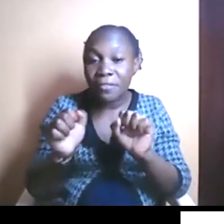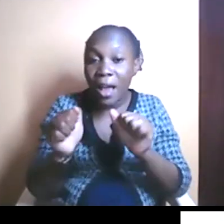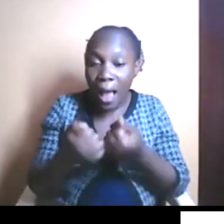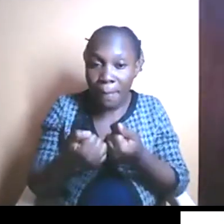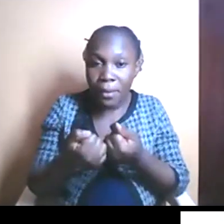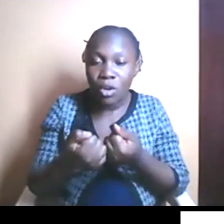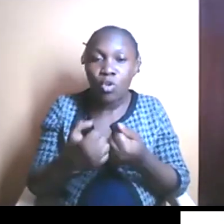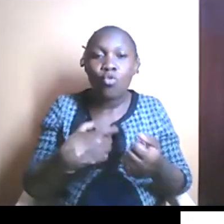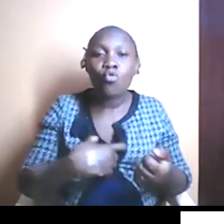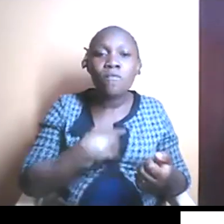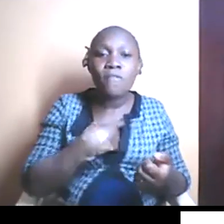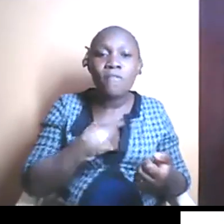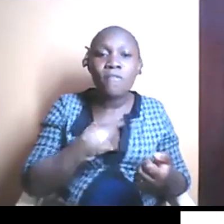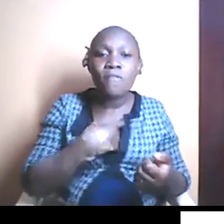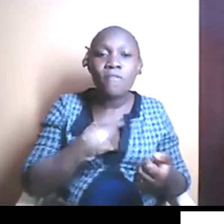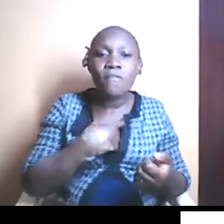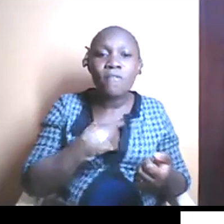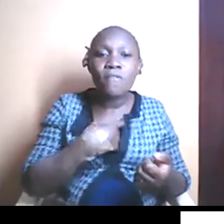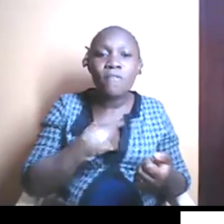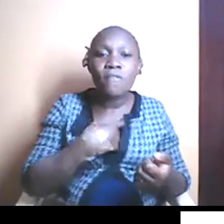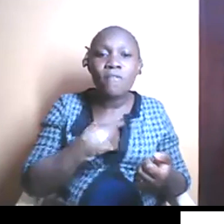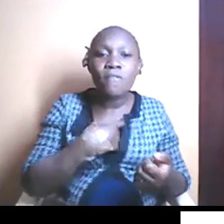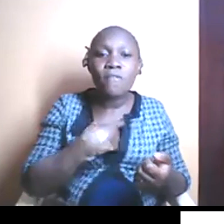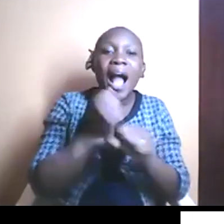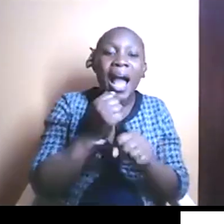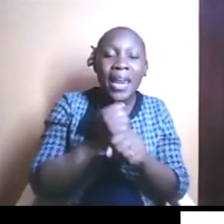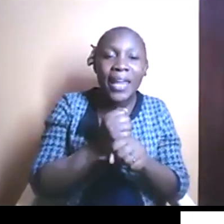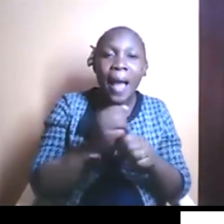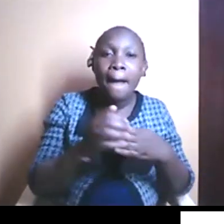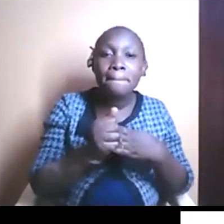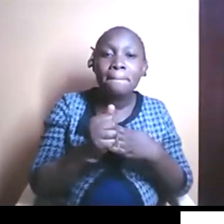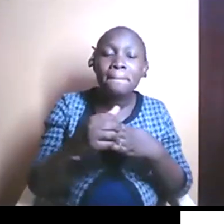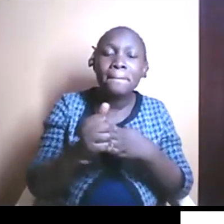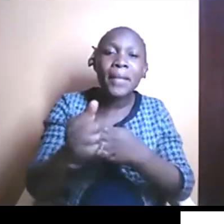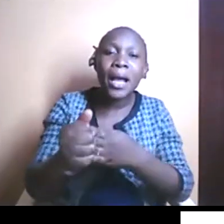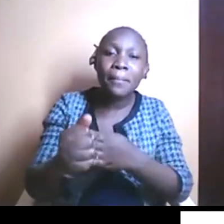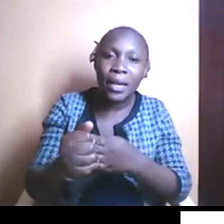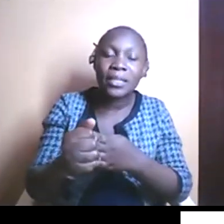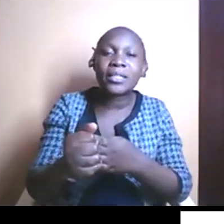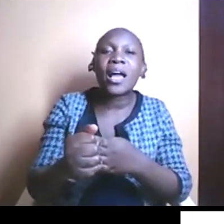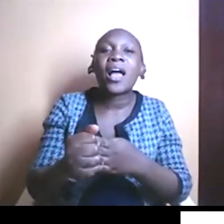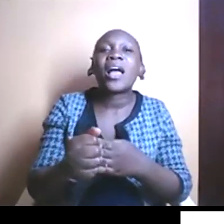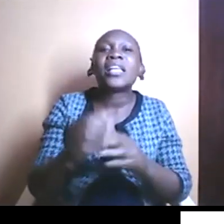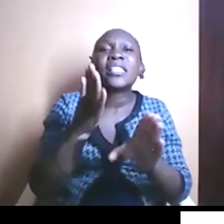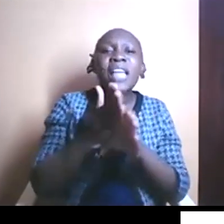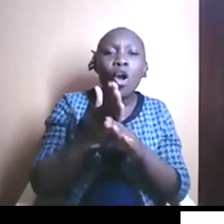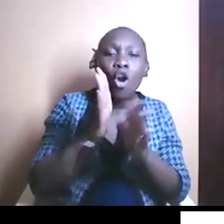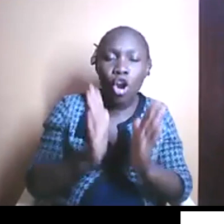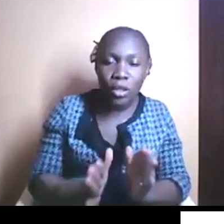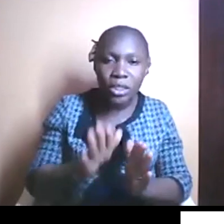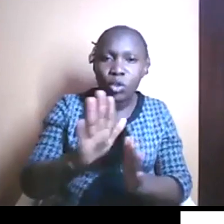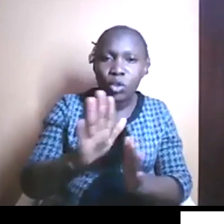career strategist, a career mentor, a psychologist, your zeal, your zest, your energy,